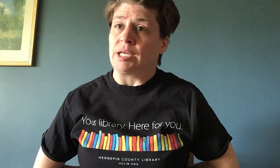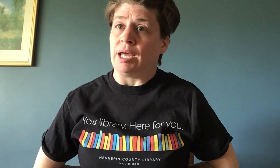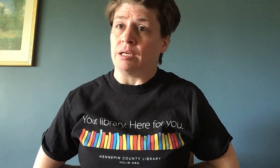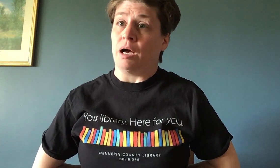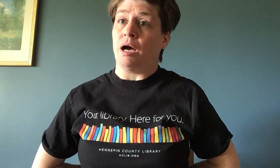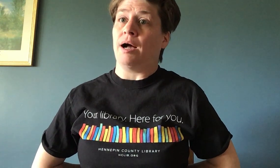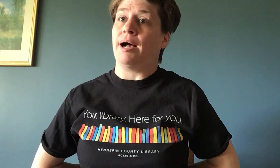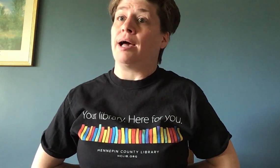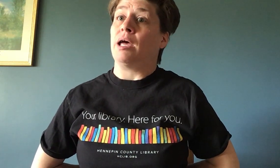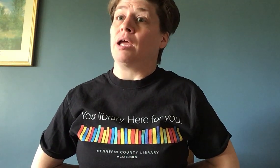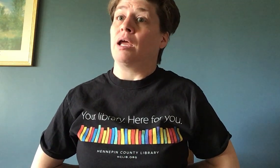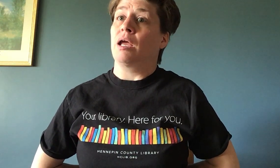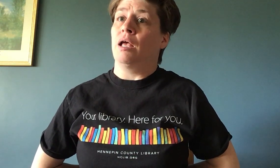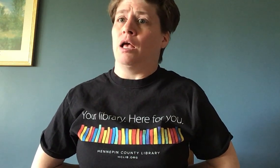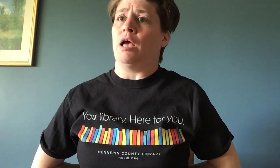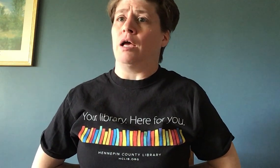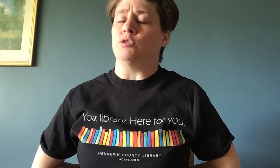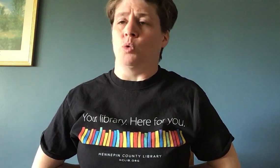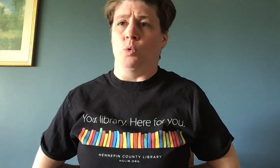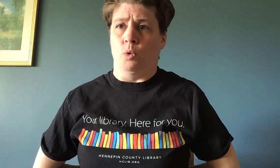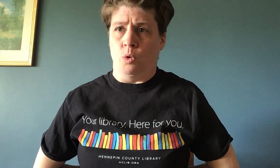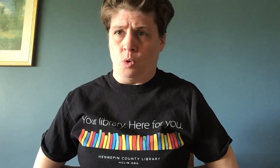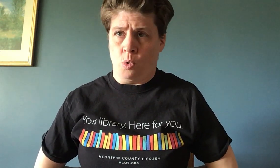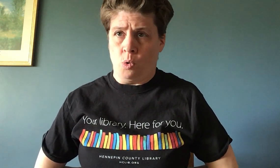indicate high and low.